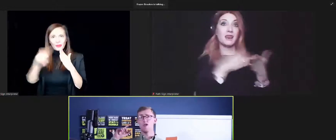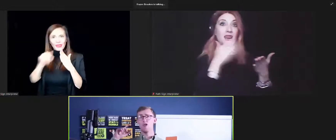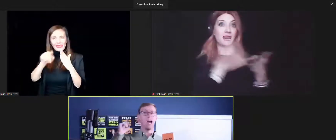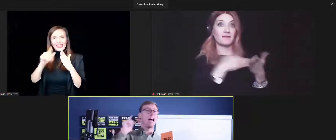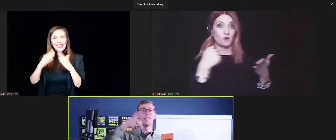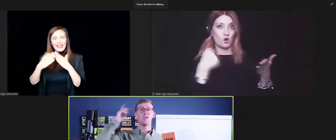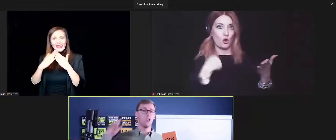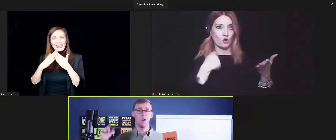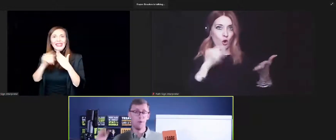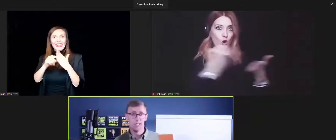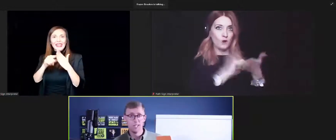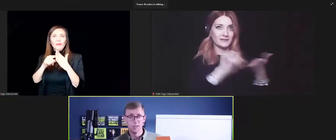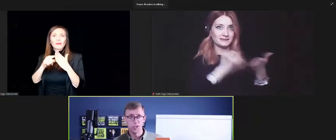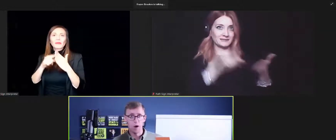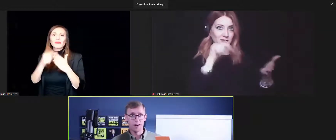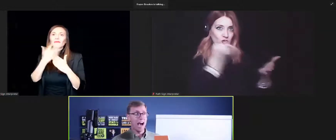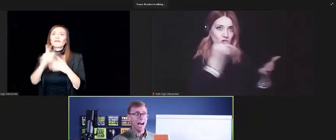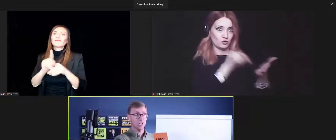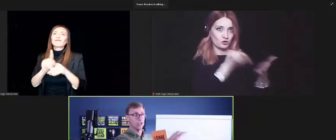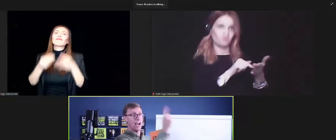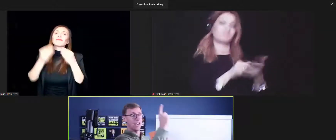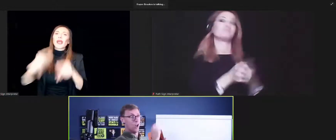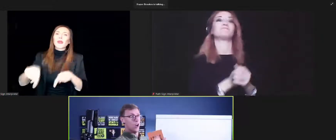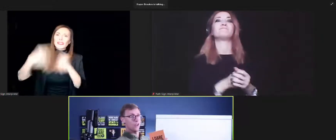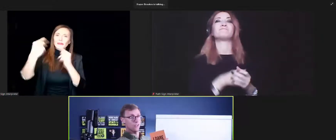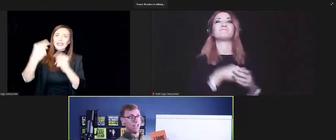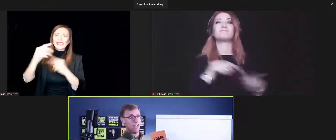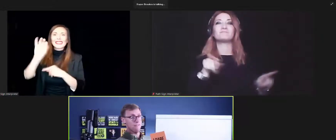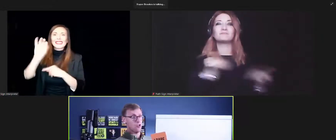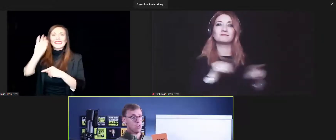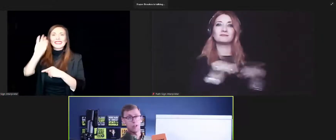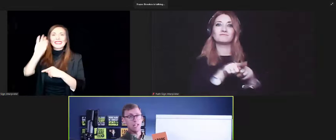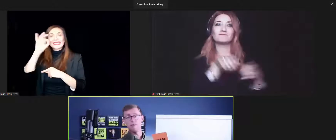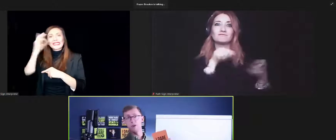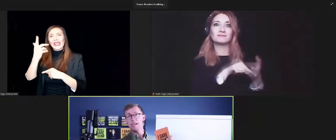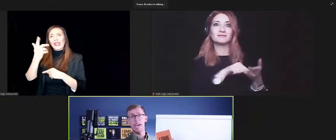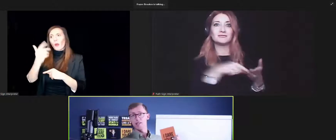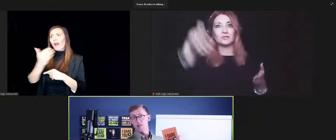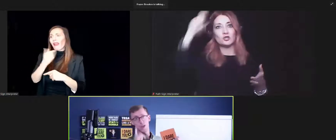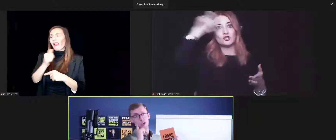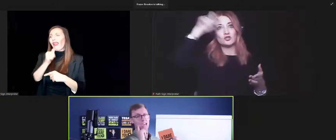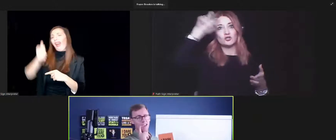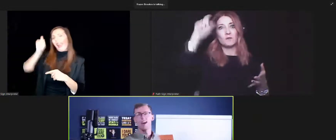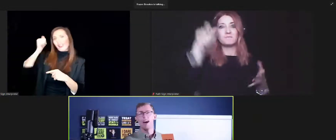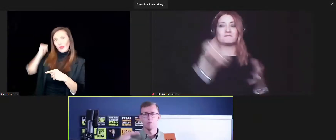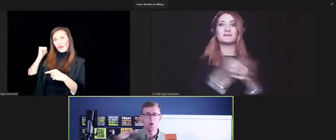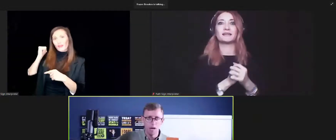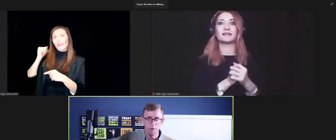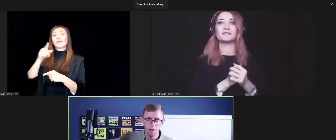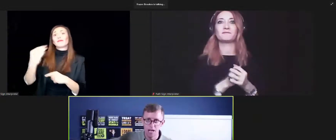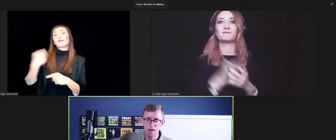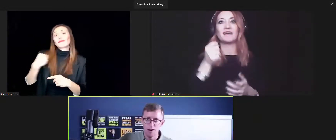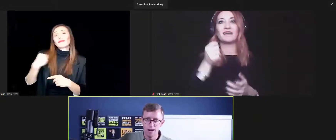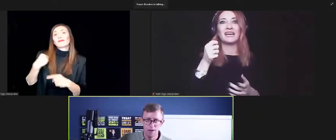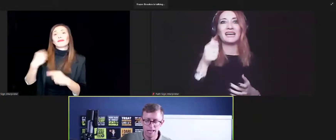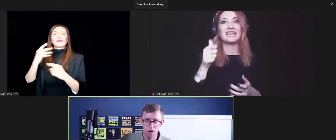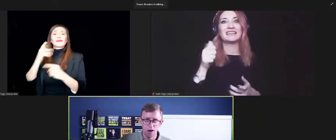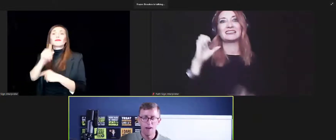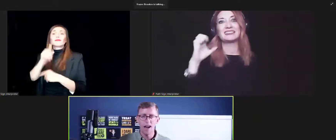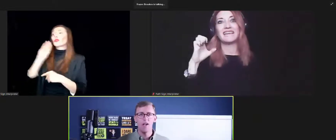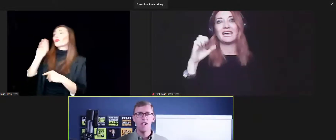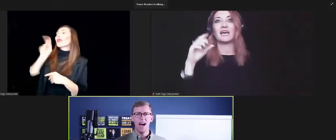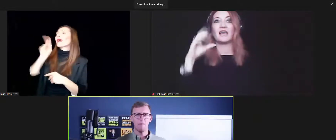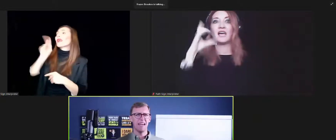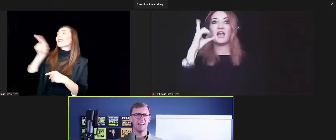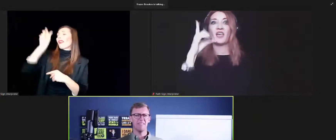I challenge you to go and ask that girl if she would give you a kiss on the cheek. I'm talking when I was like really young,